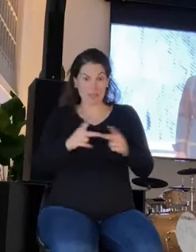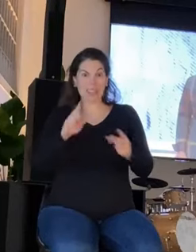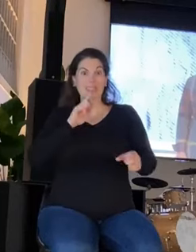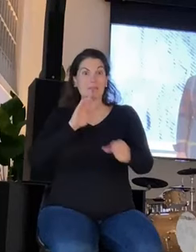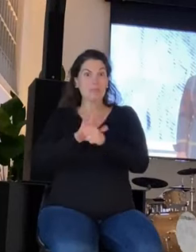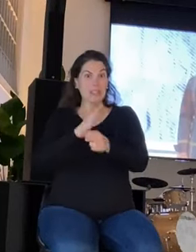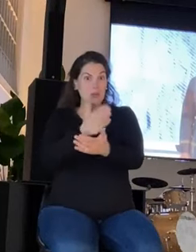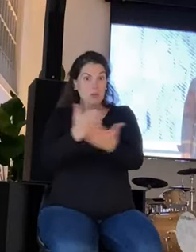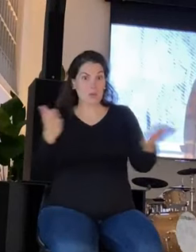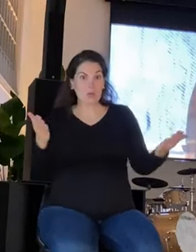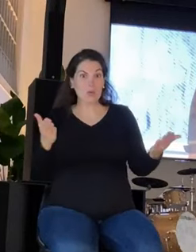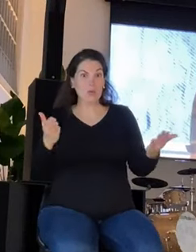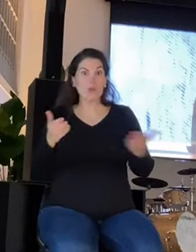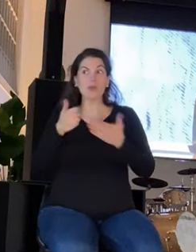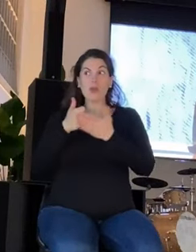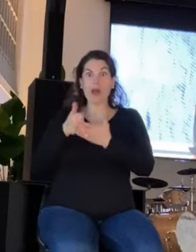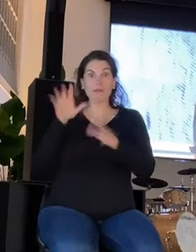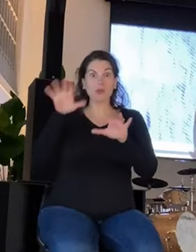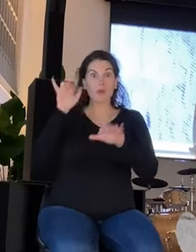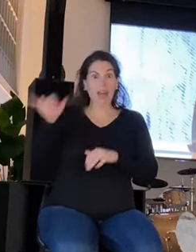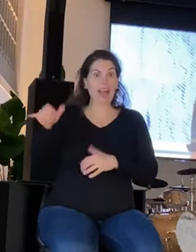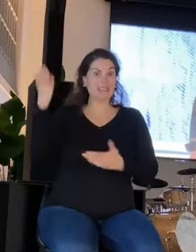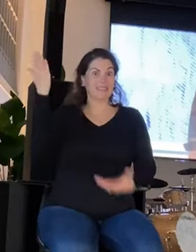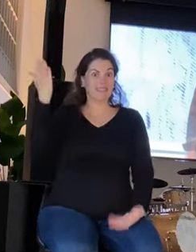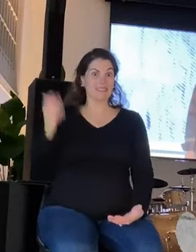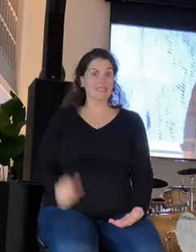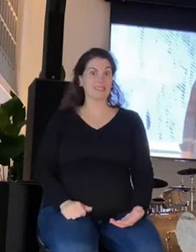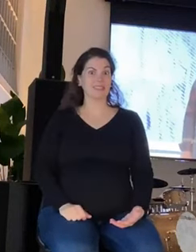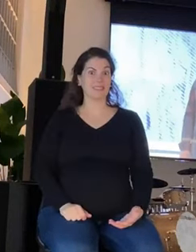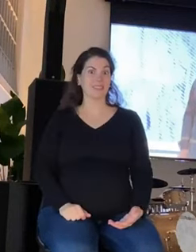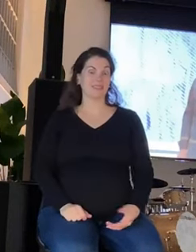to you as parents to help you do the most important thing you've got to do.